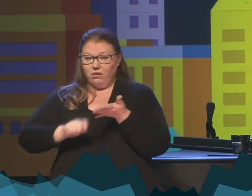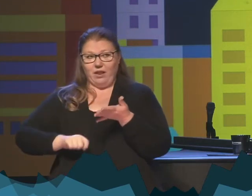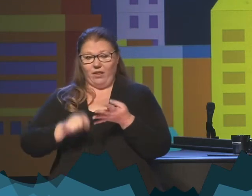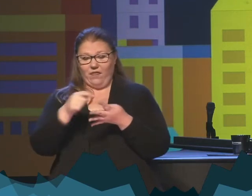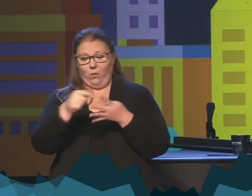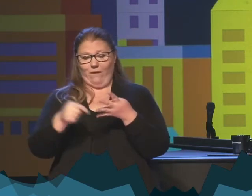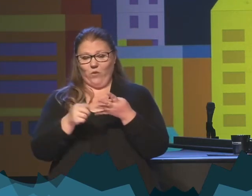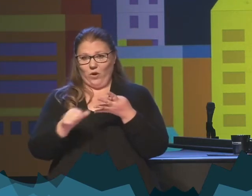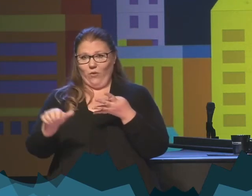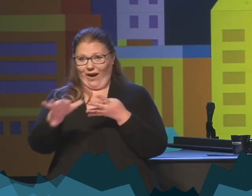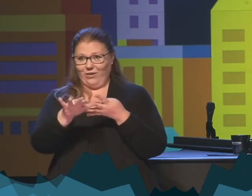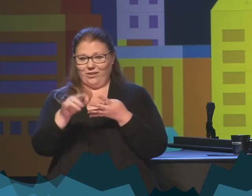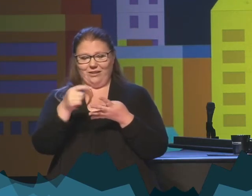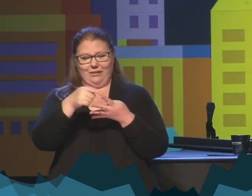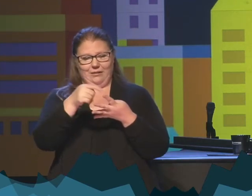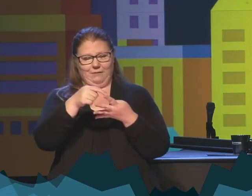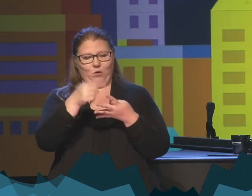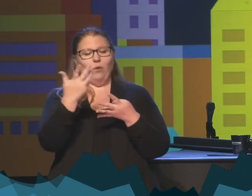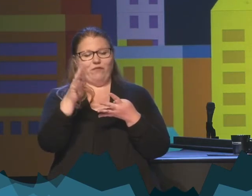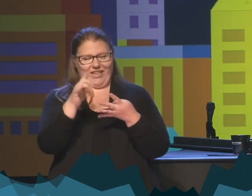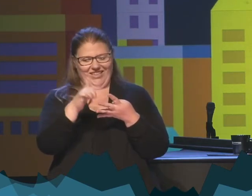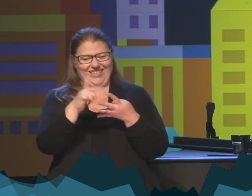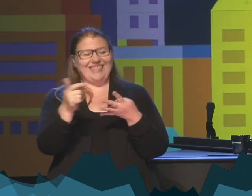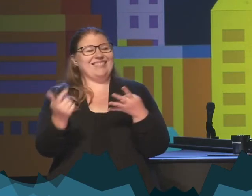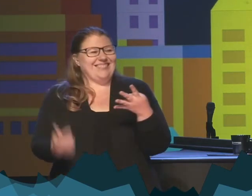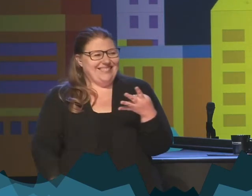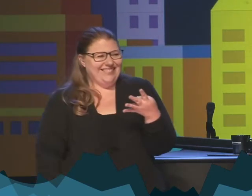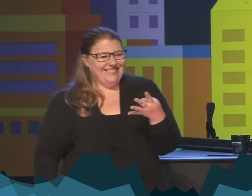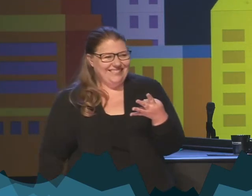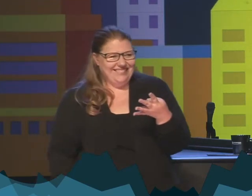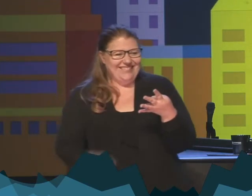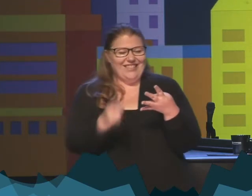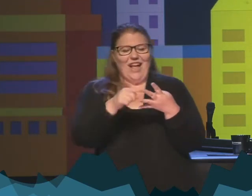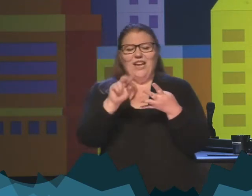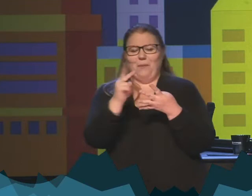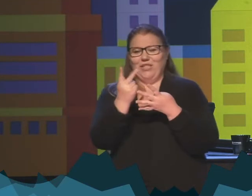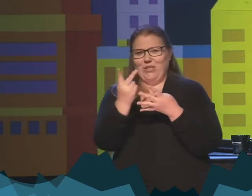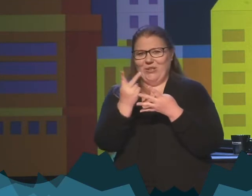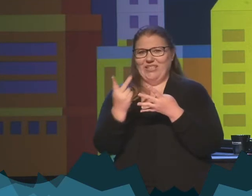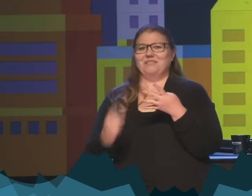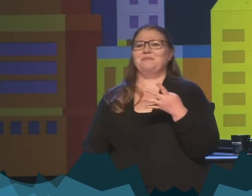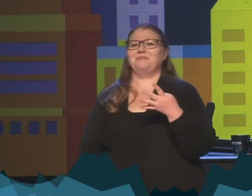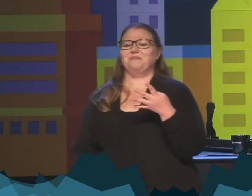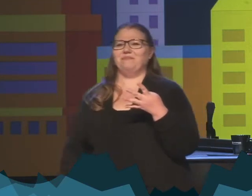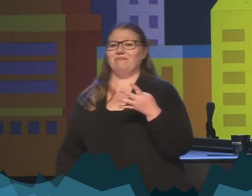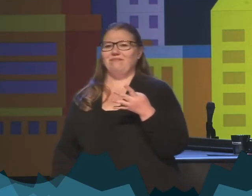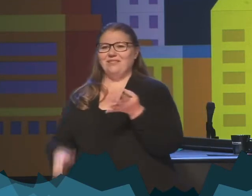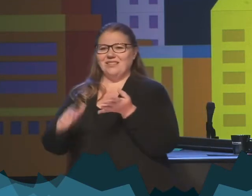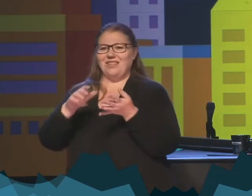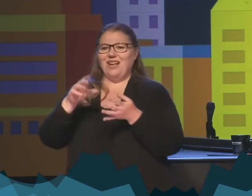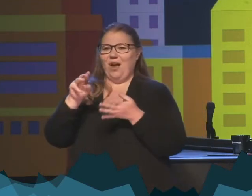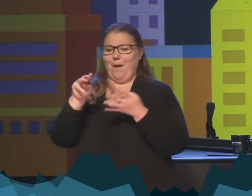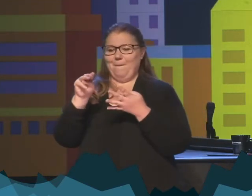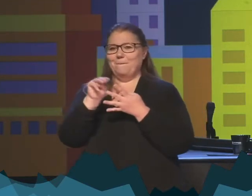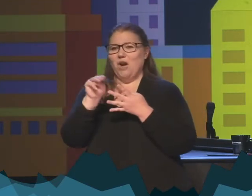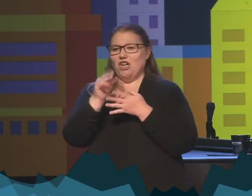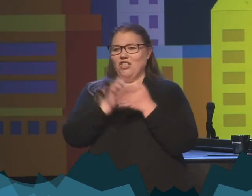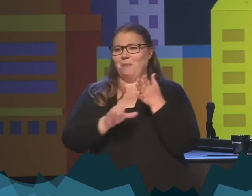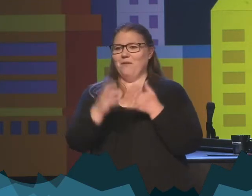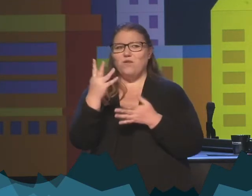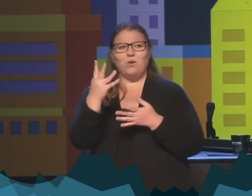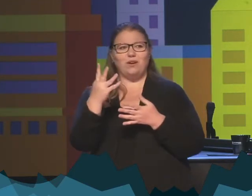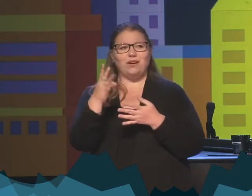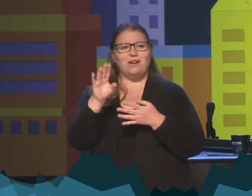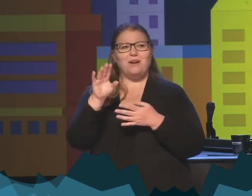grounds that we're gonna be looking at. So we've got one down, I know. All right, here's number two. I gotta look at the clock. All right, Mark chapter 4. Here's how